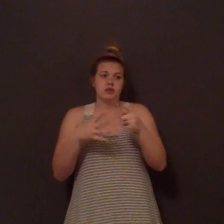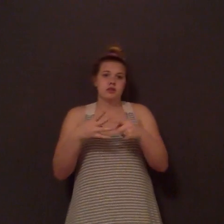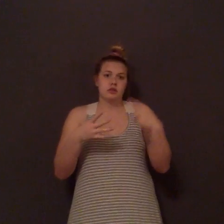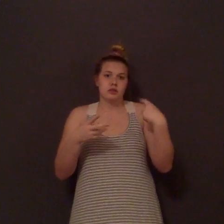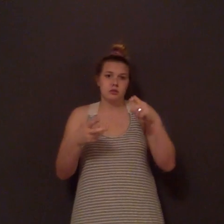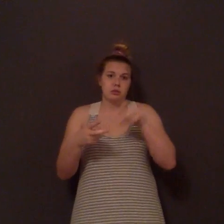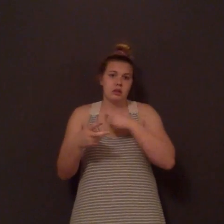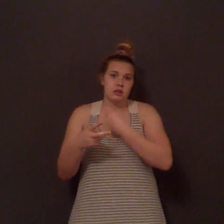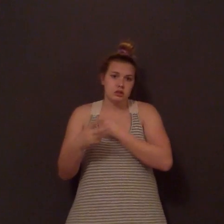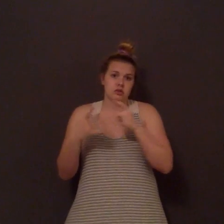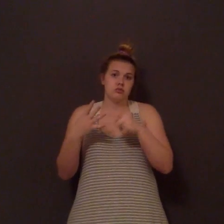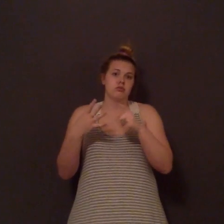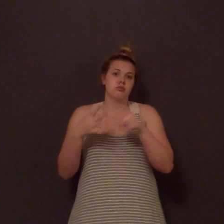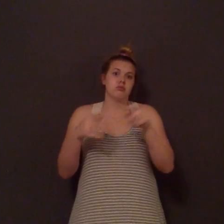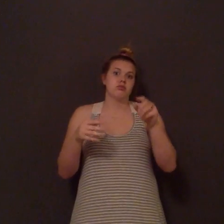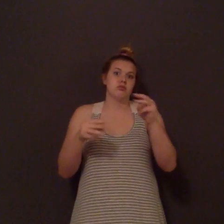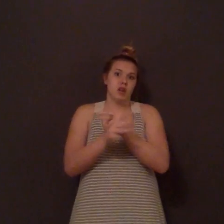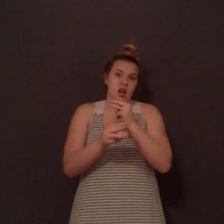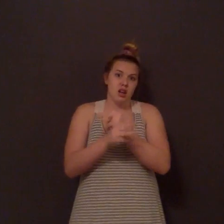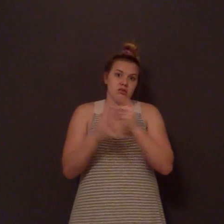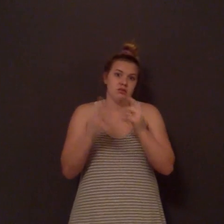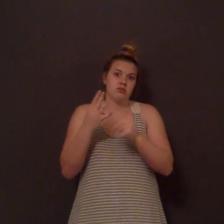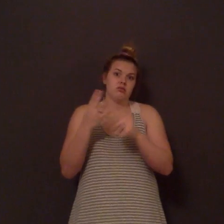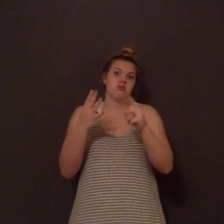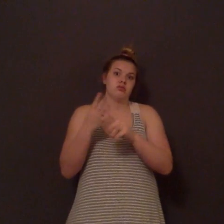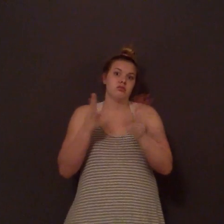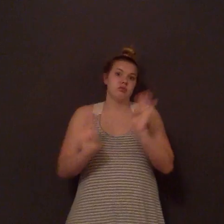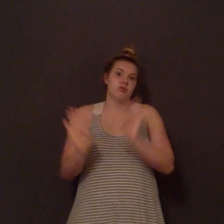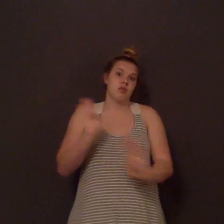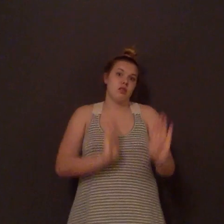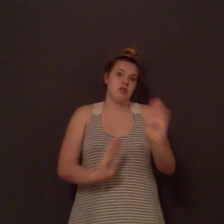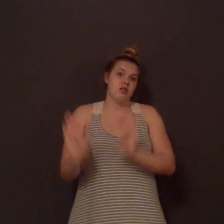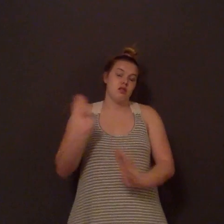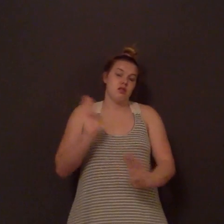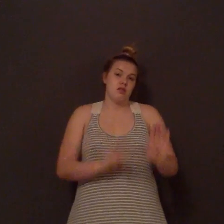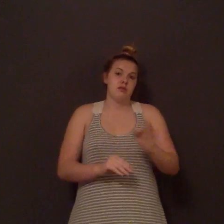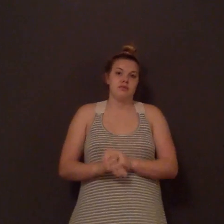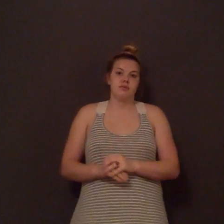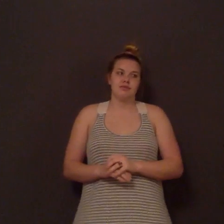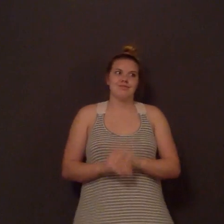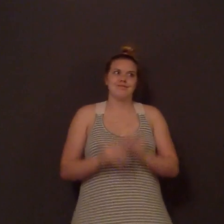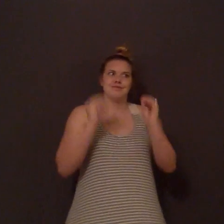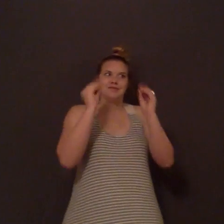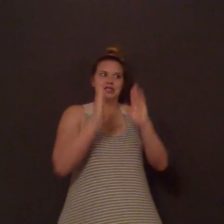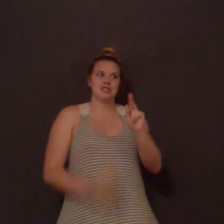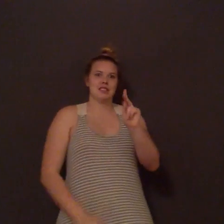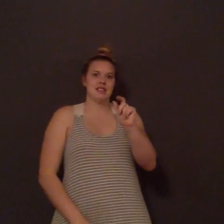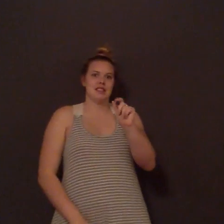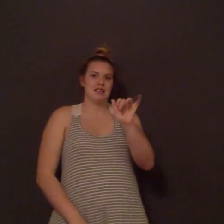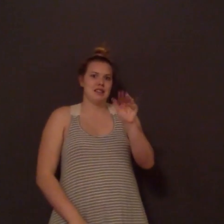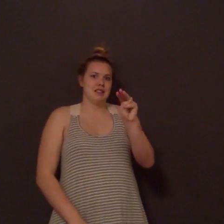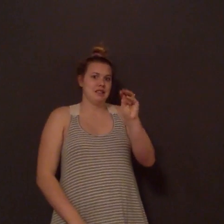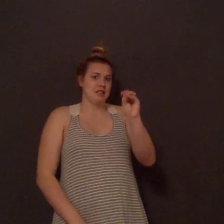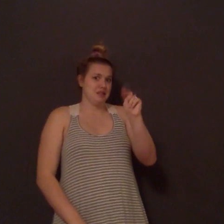and biology. Biology? Did you get Kamen? I did. Professor Marcus Kamen. Welcome, welcome, welcome. Is